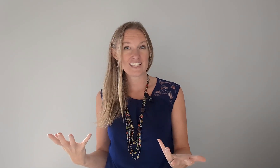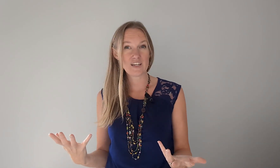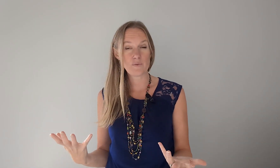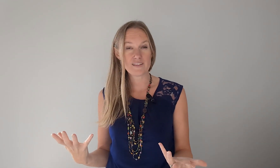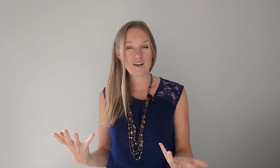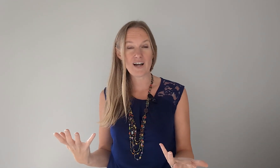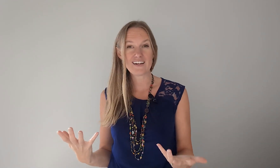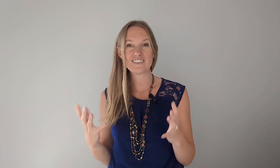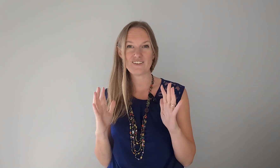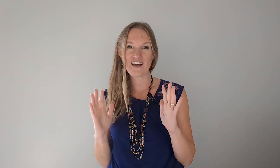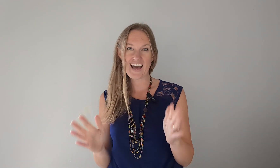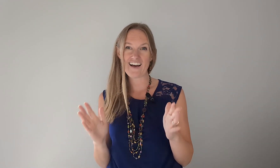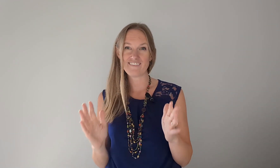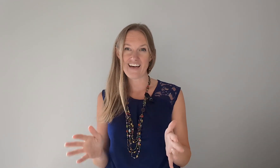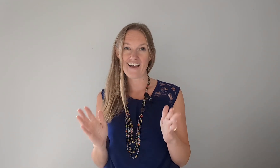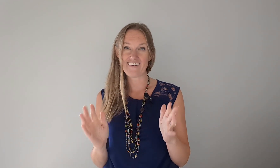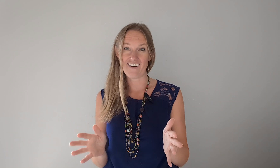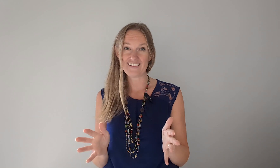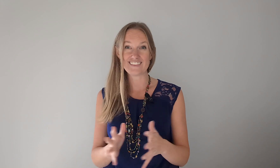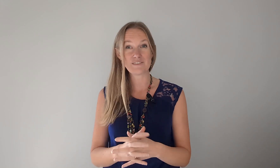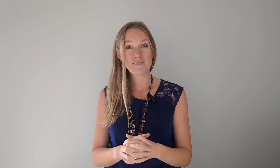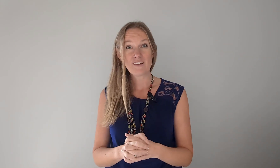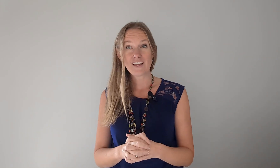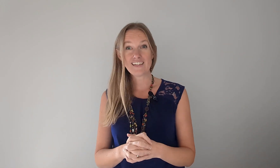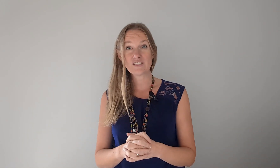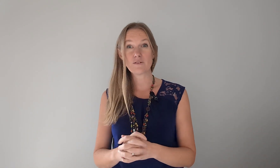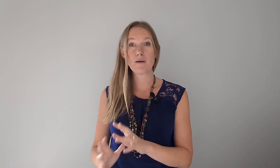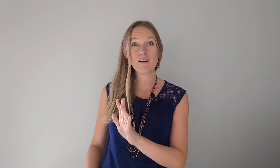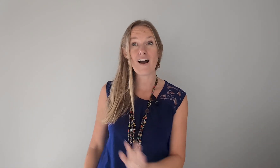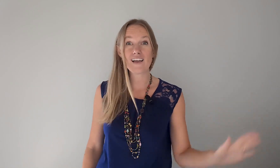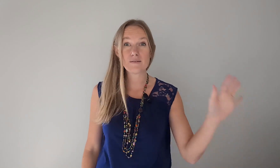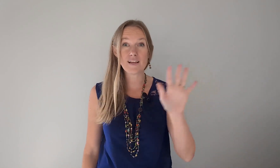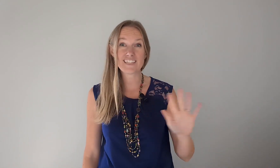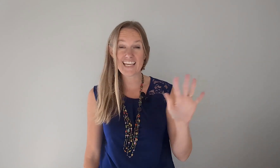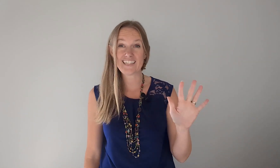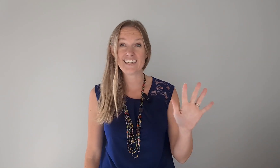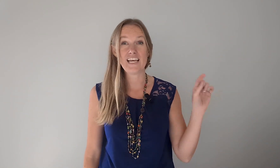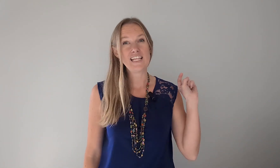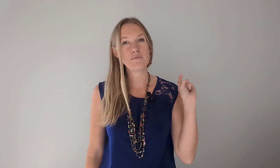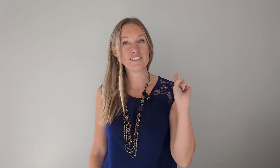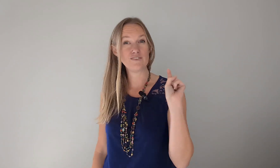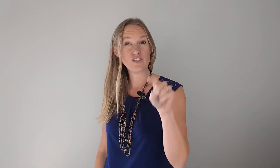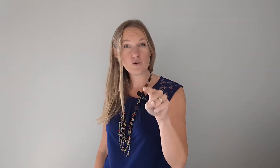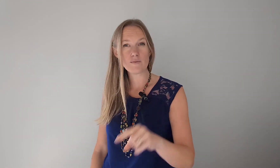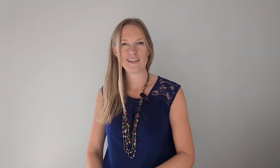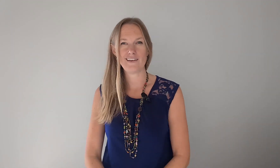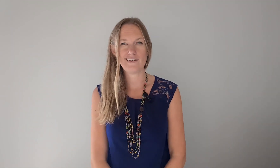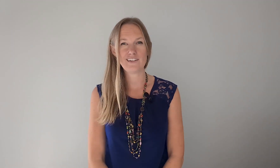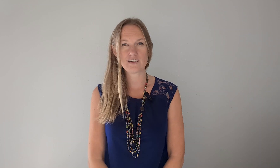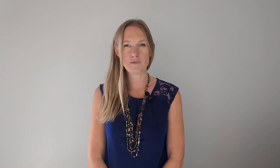singing with a choir, so you have that knowledge. Okay, so remember, I am left-handed. That means if you are right-handed, you're going to